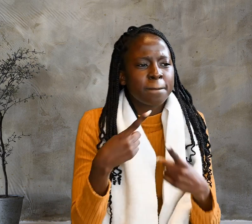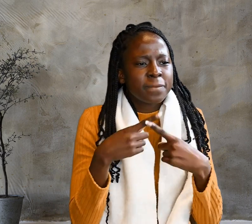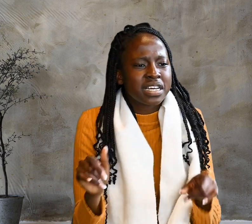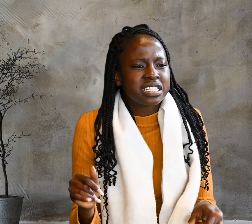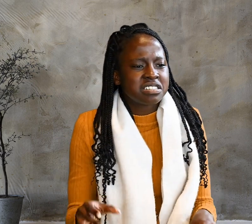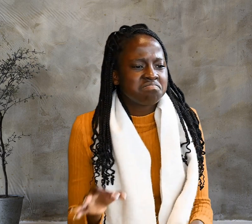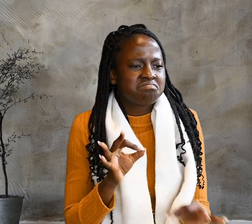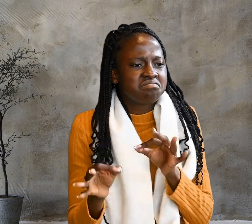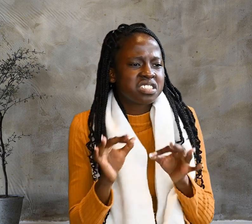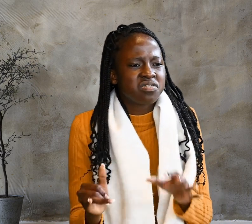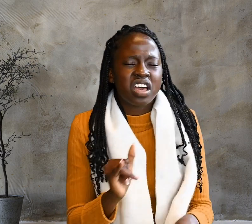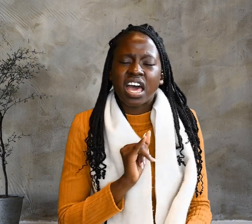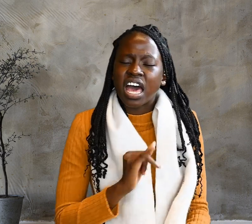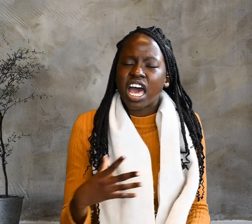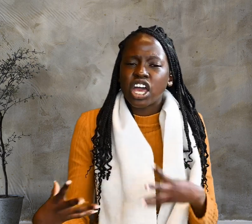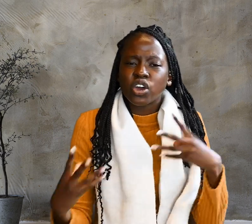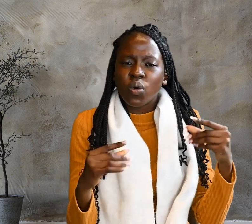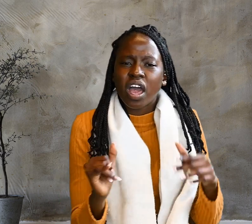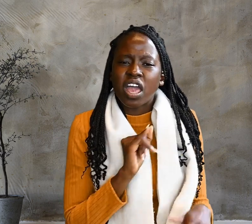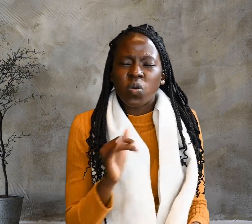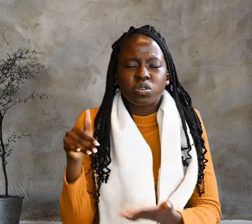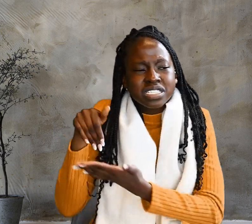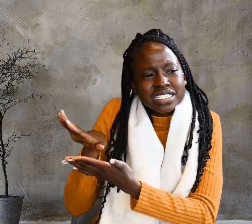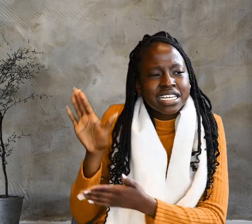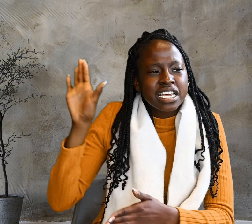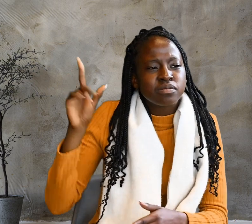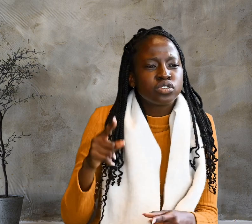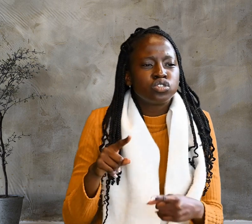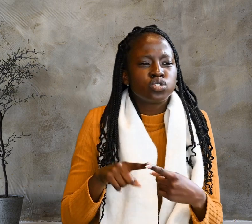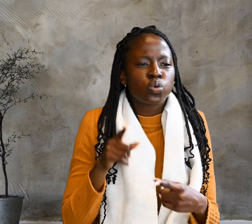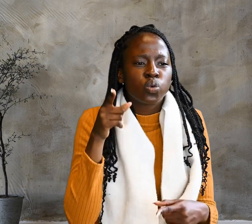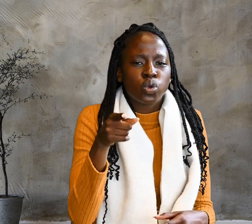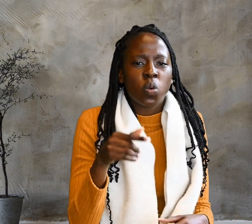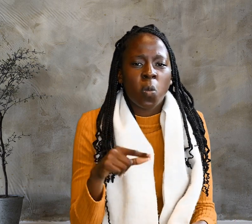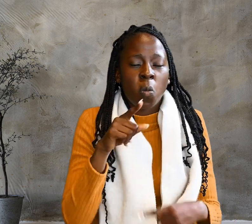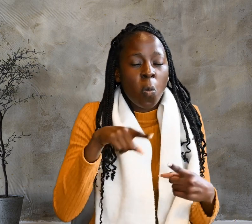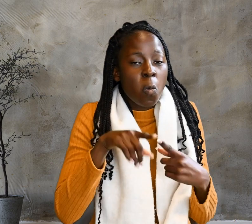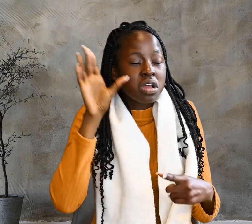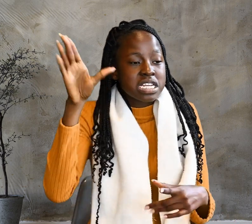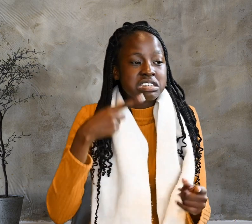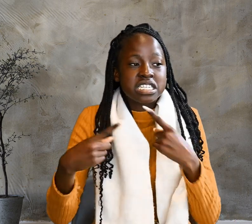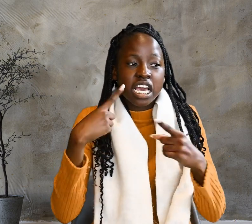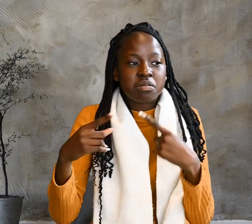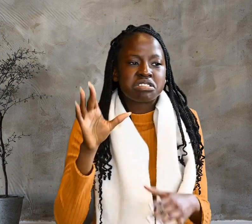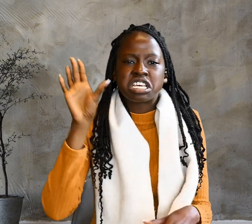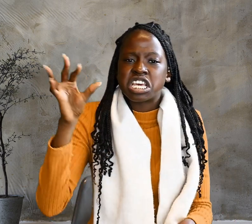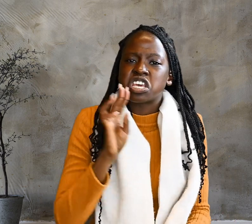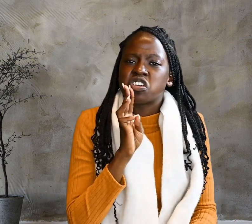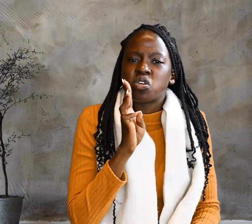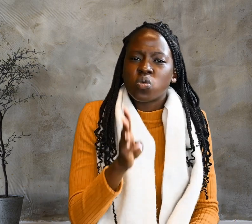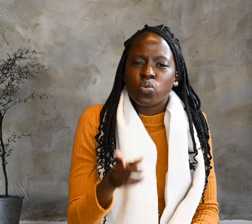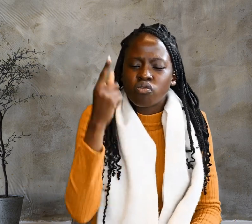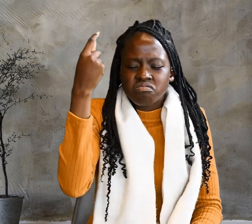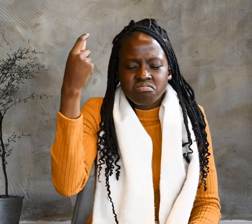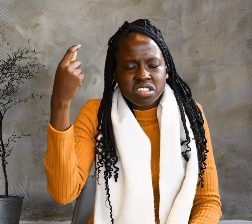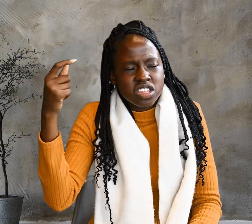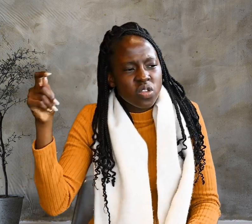will send him to you. When he comes, he will prove the world to be in the wrong about